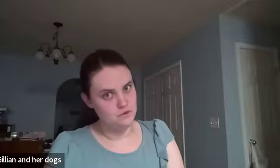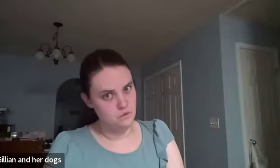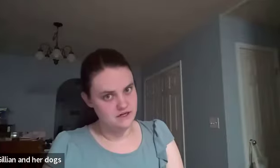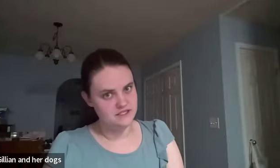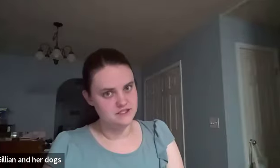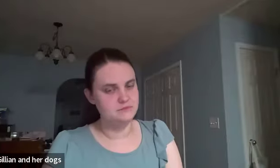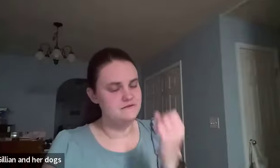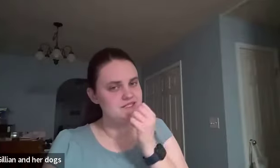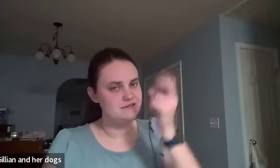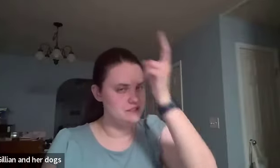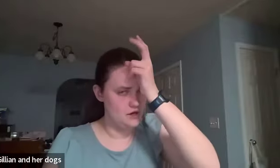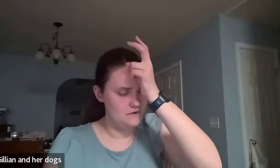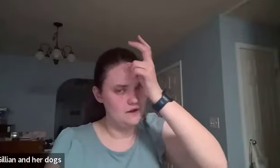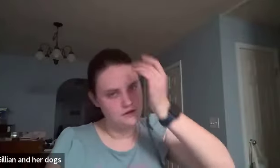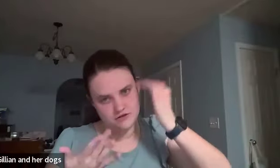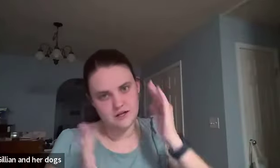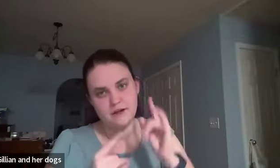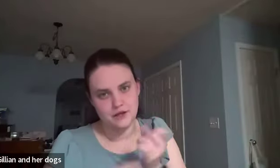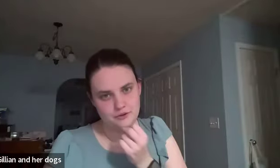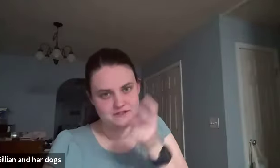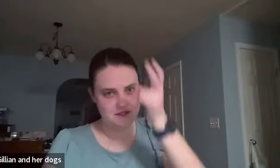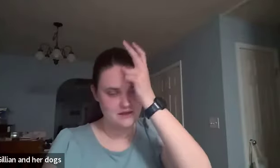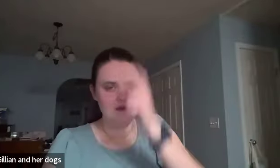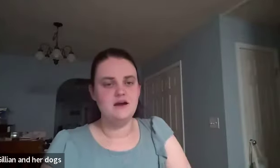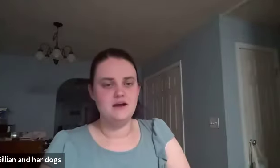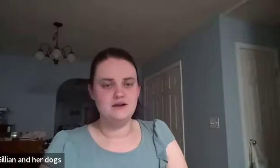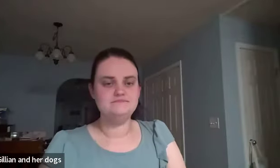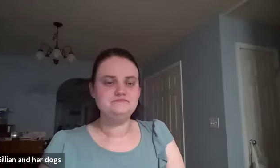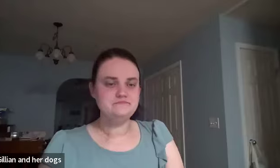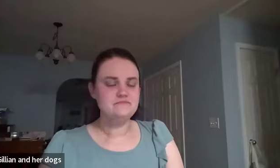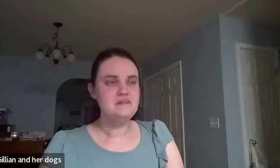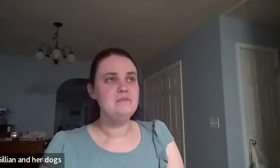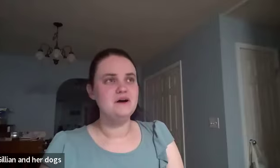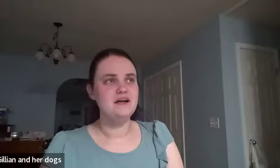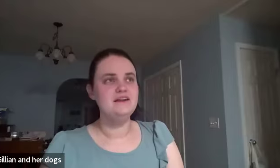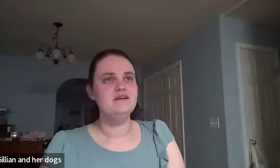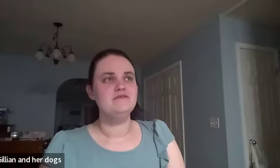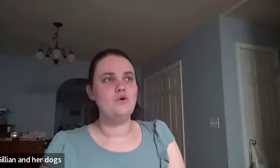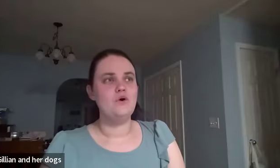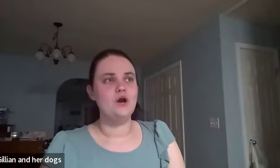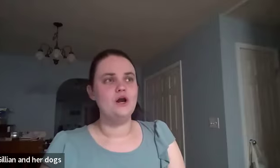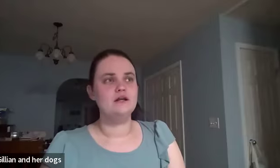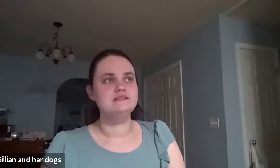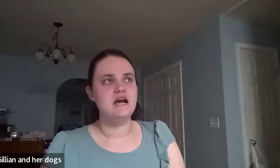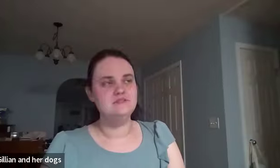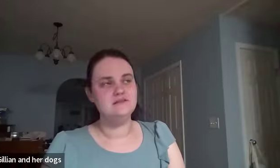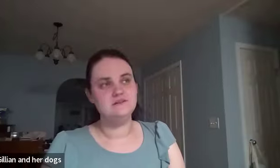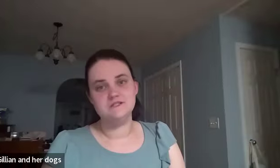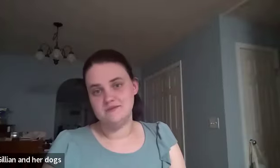you wanted to. But if you still did goat, they're gonna know you're talking about a goat. Um, but for different types